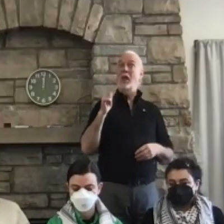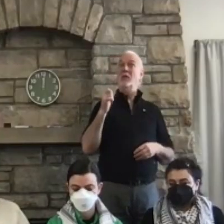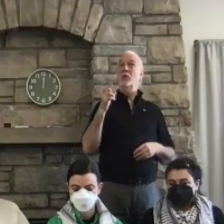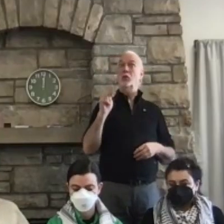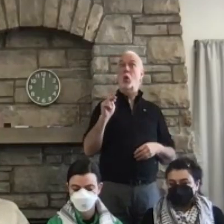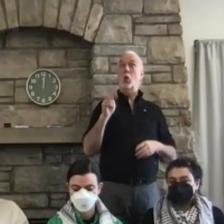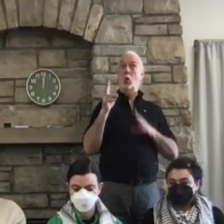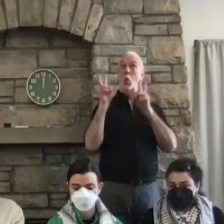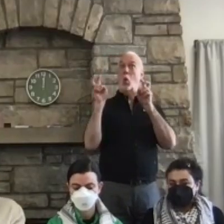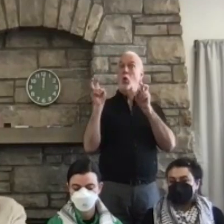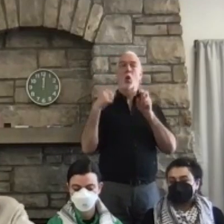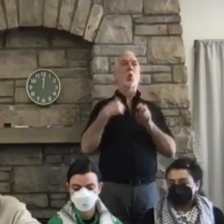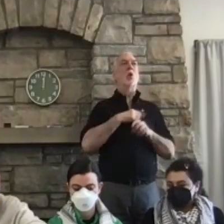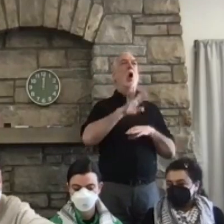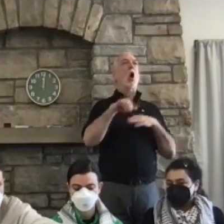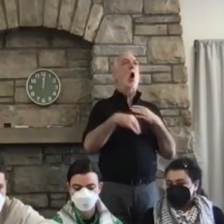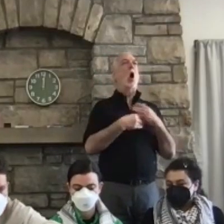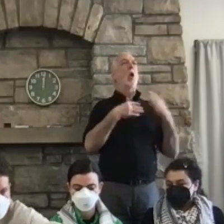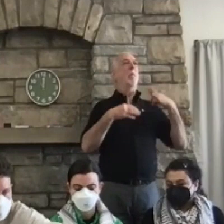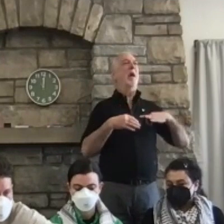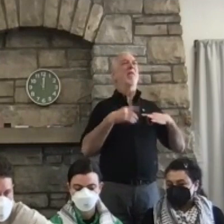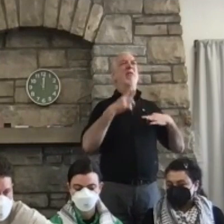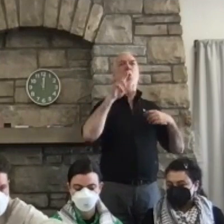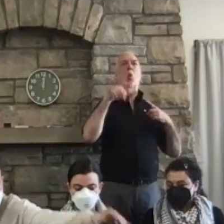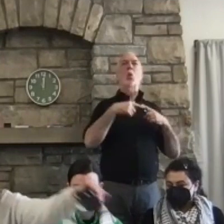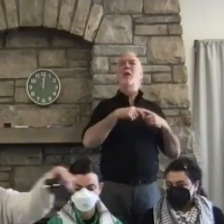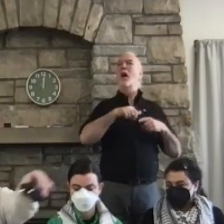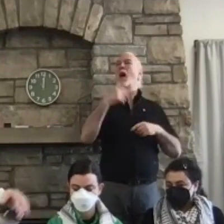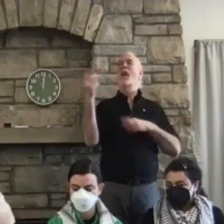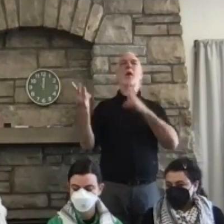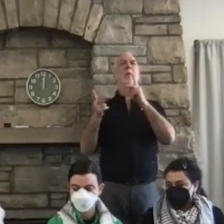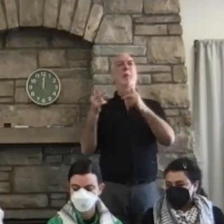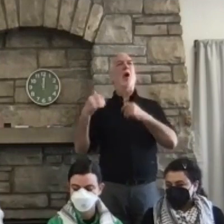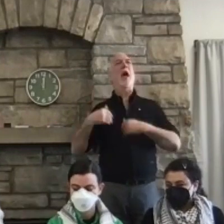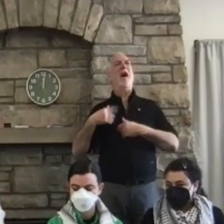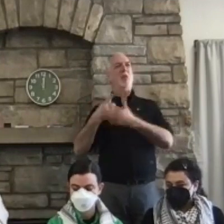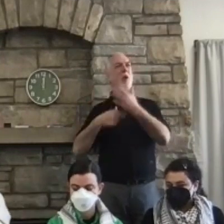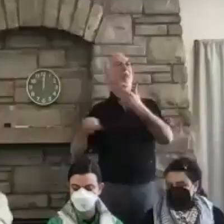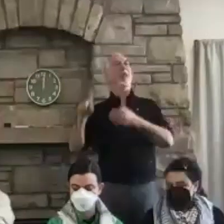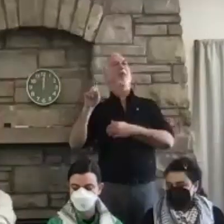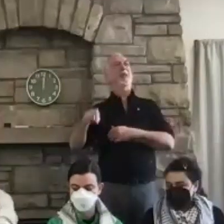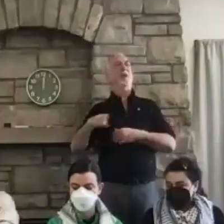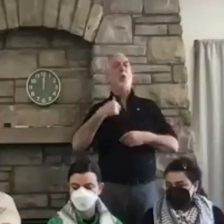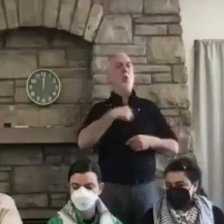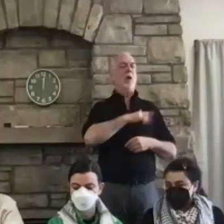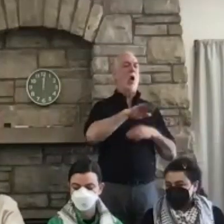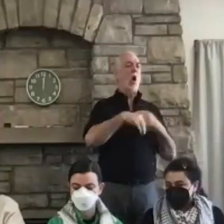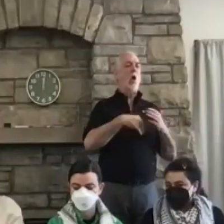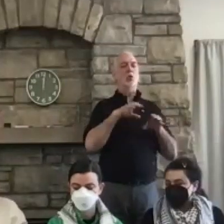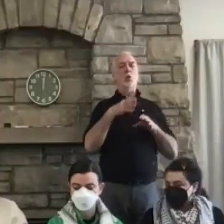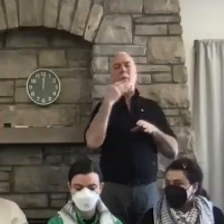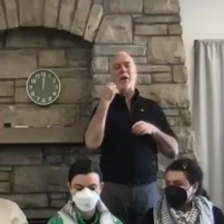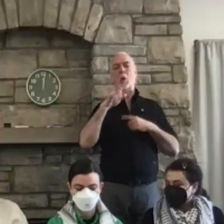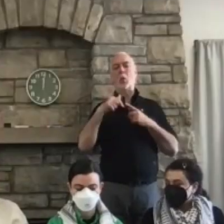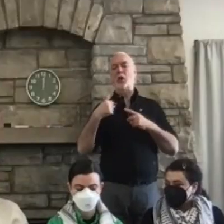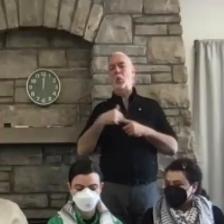better when we all do better. We all benefit from having a broad spectrum of human beings in our